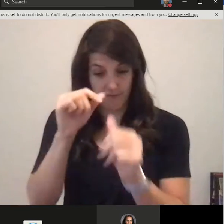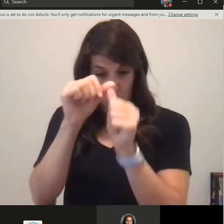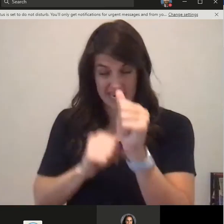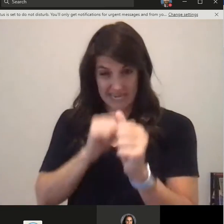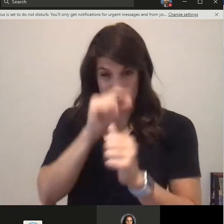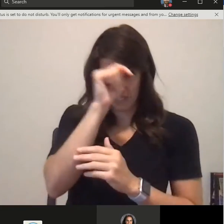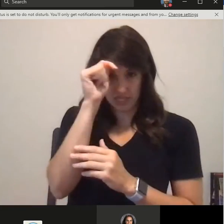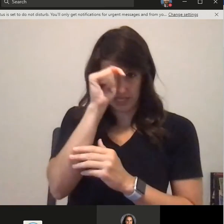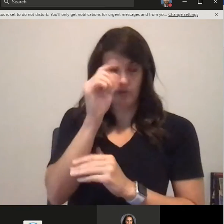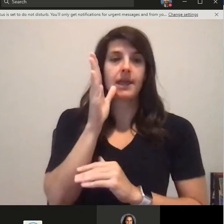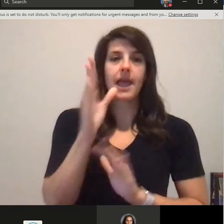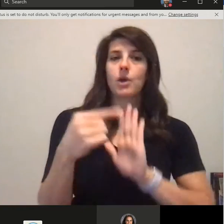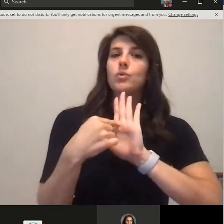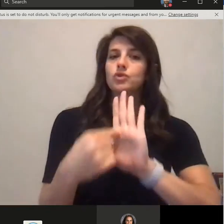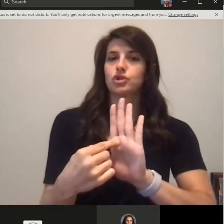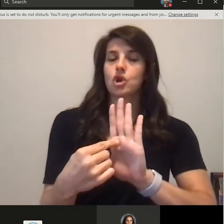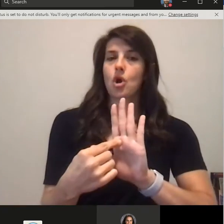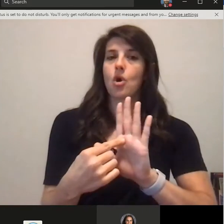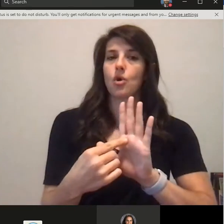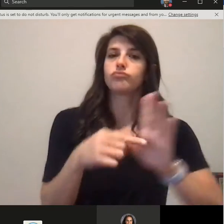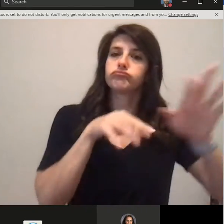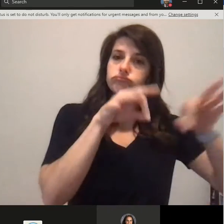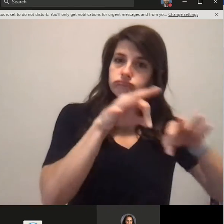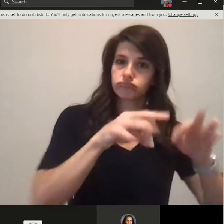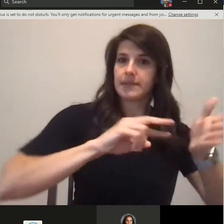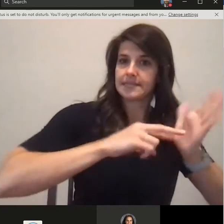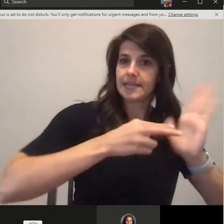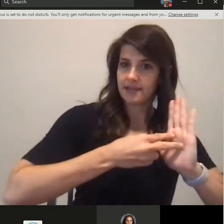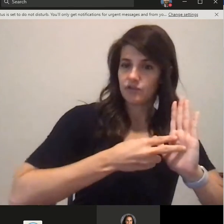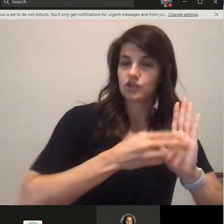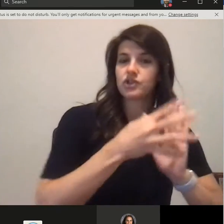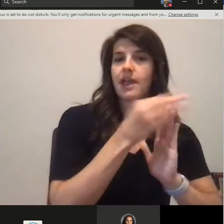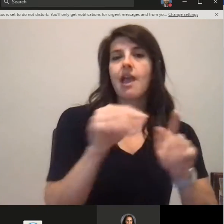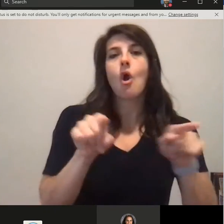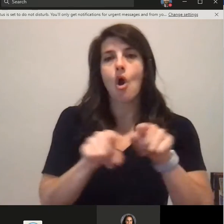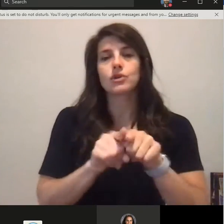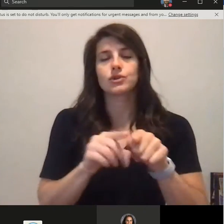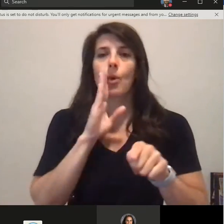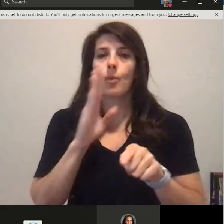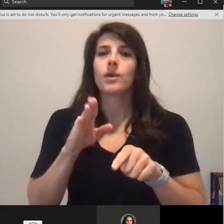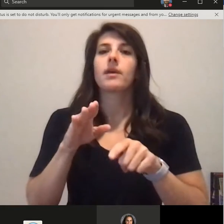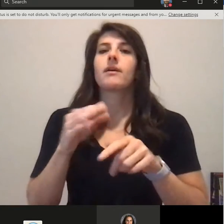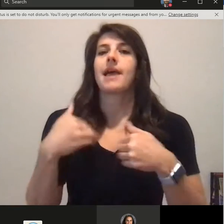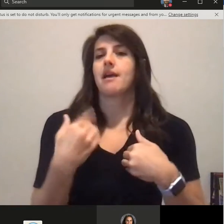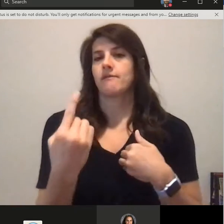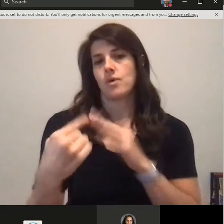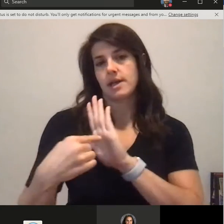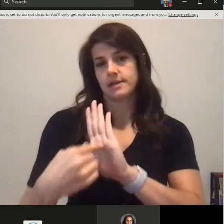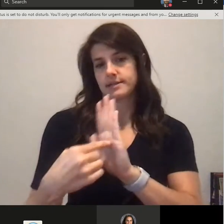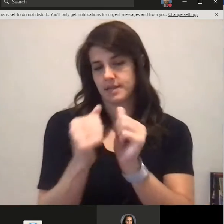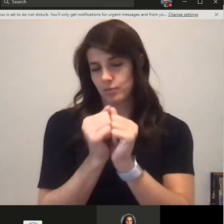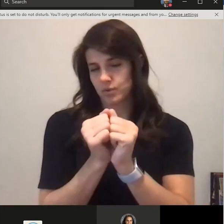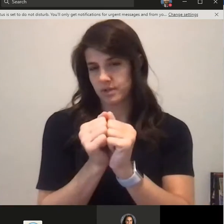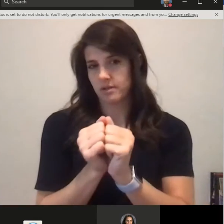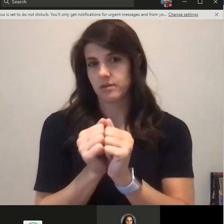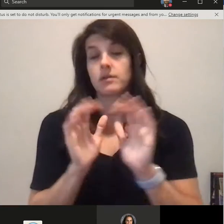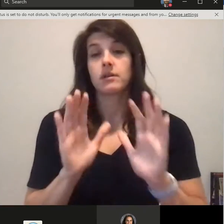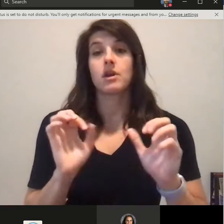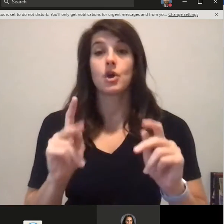will show the definition up here, and we will walk through one example together.